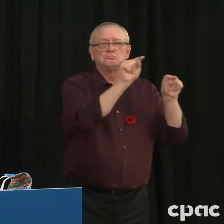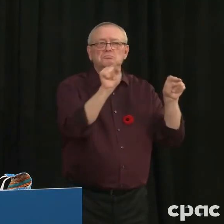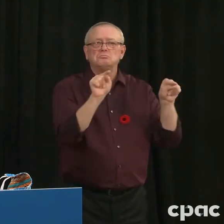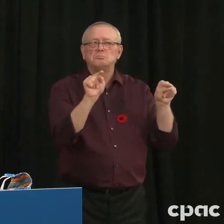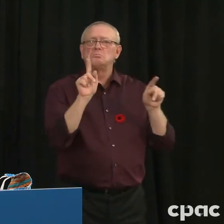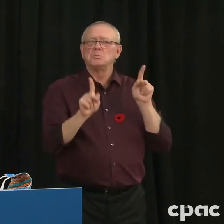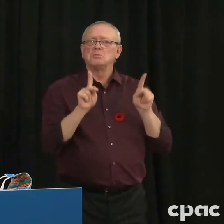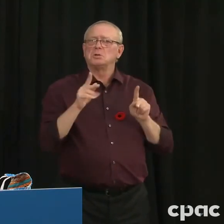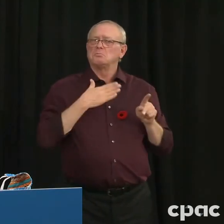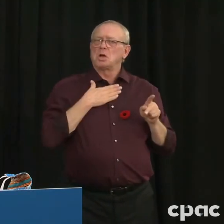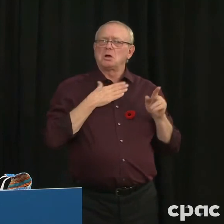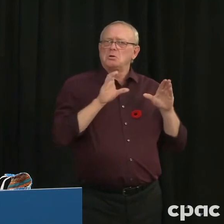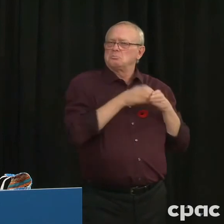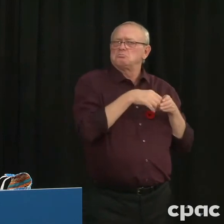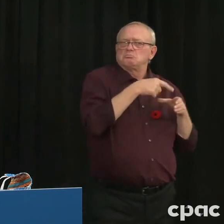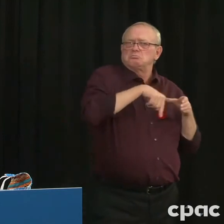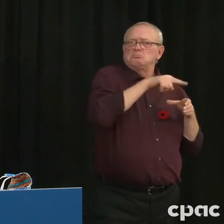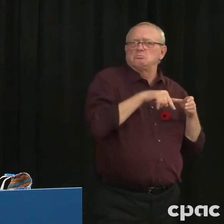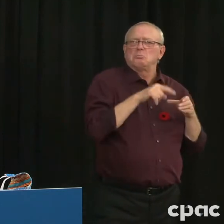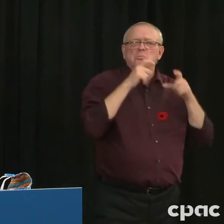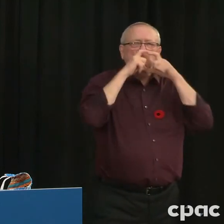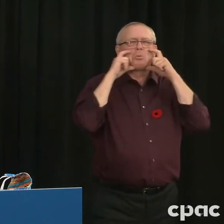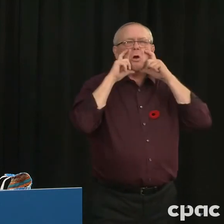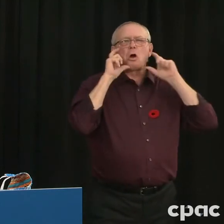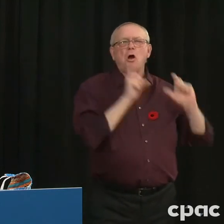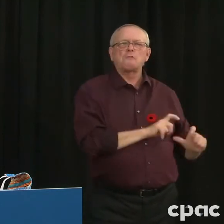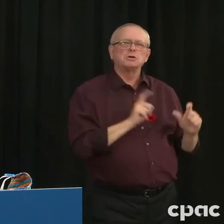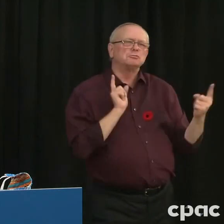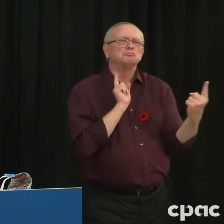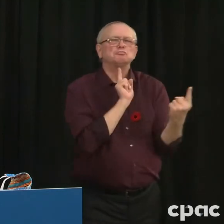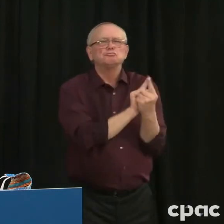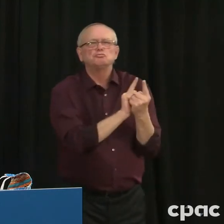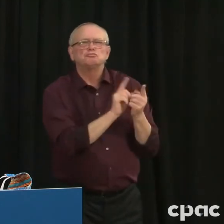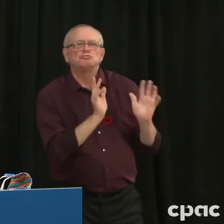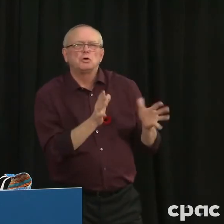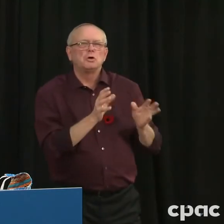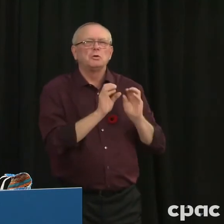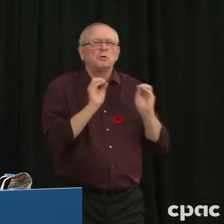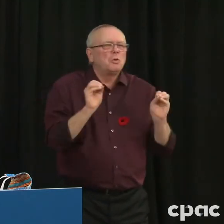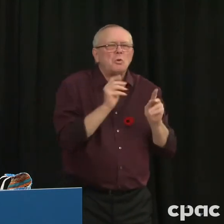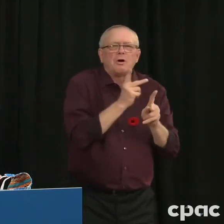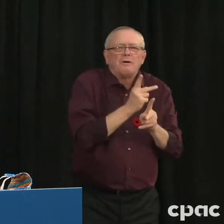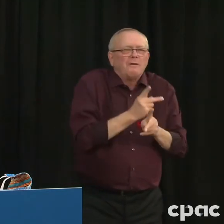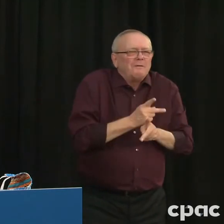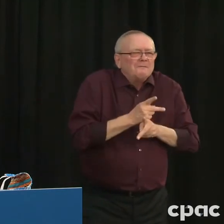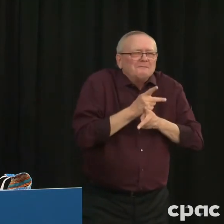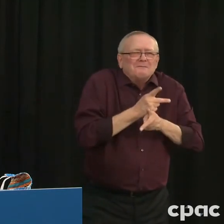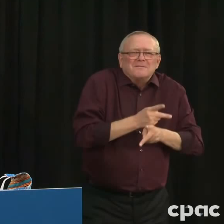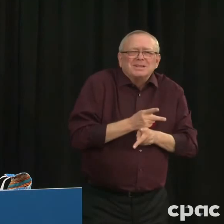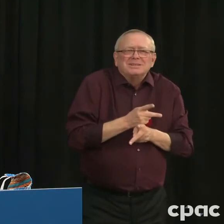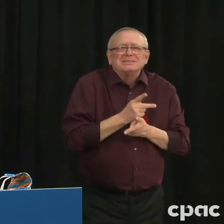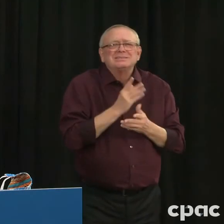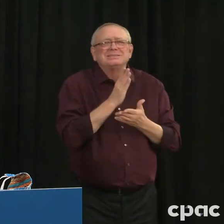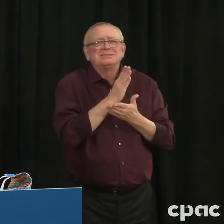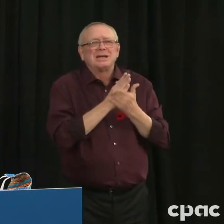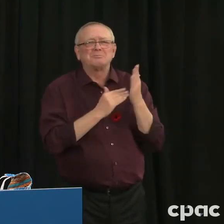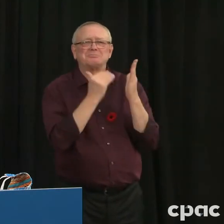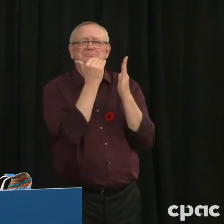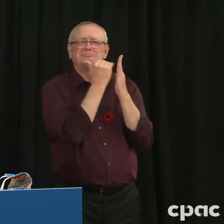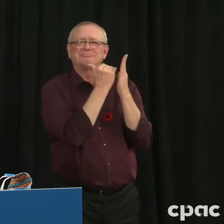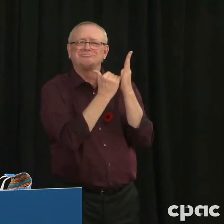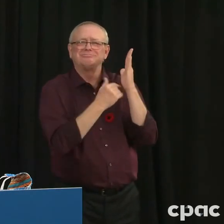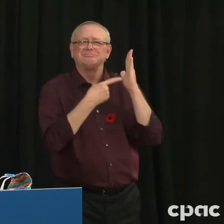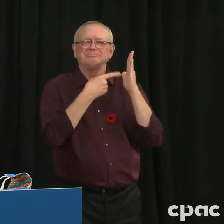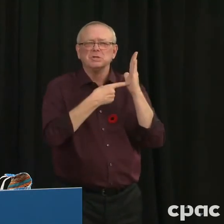any precautions when they are with each other. And so some of these measures really are challenging to make more